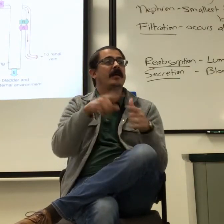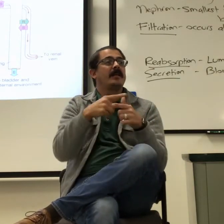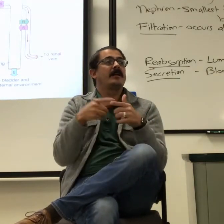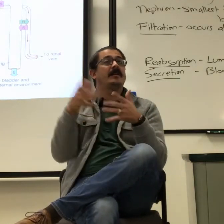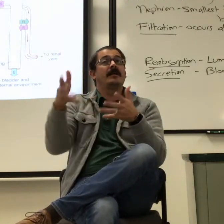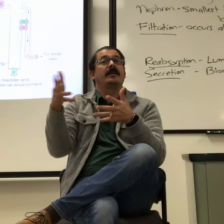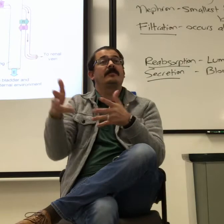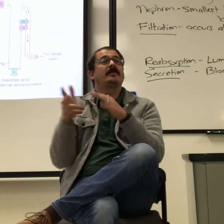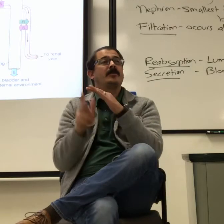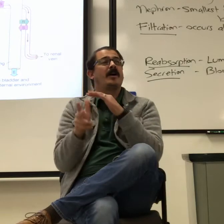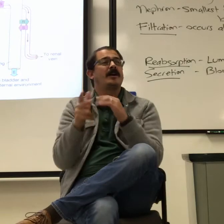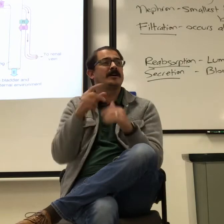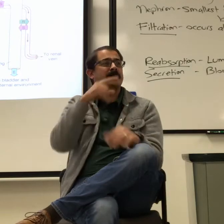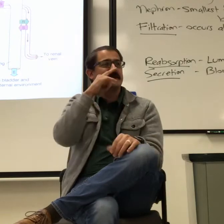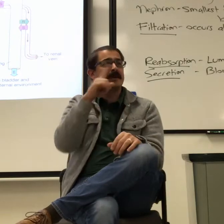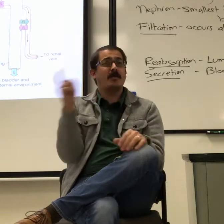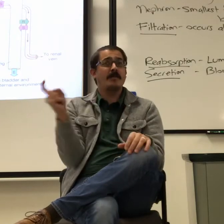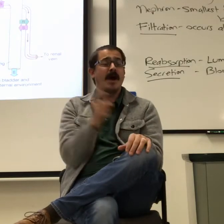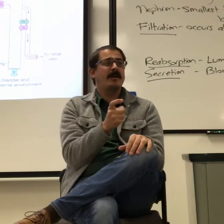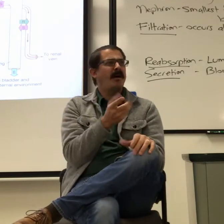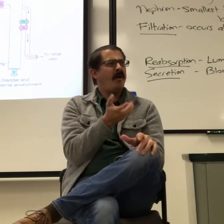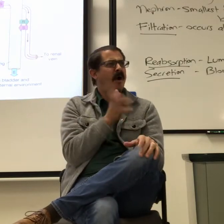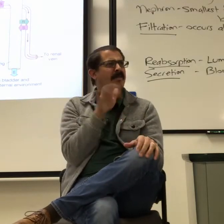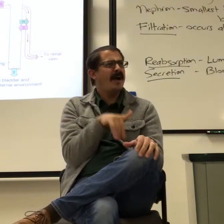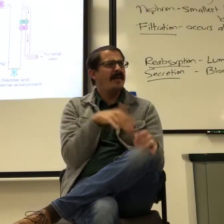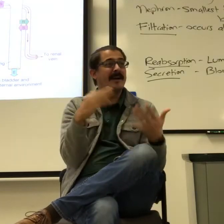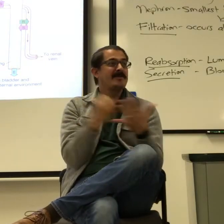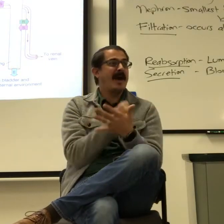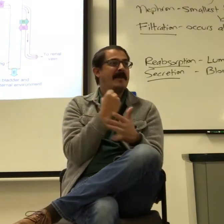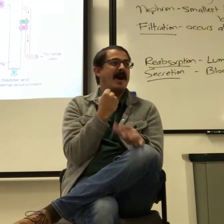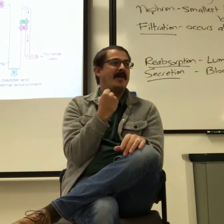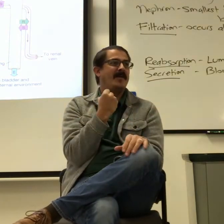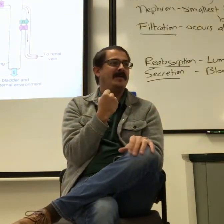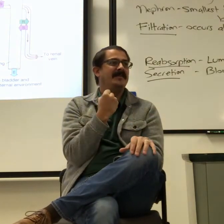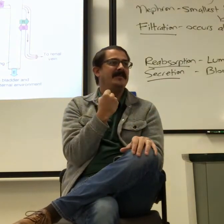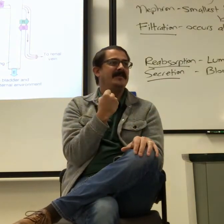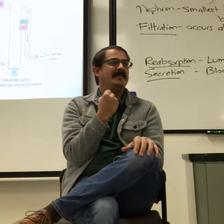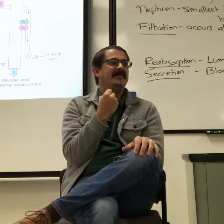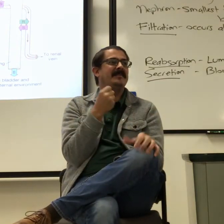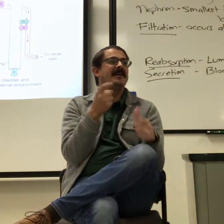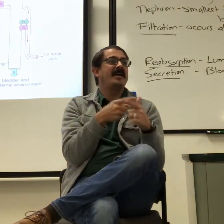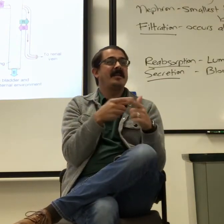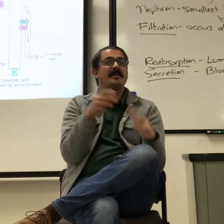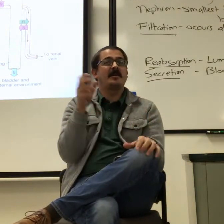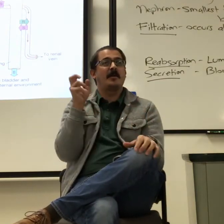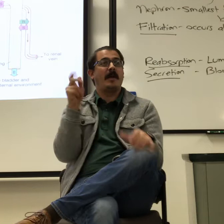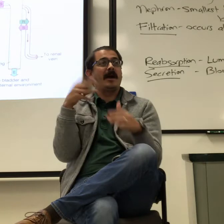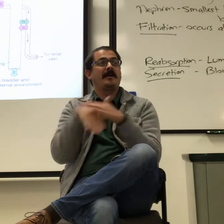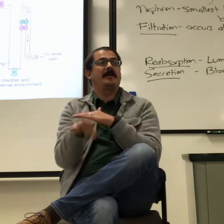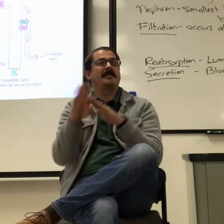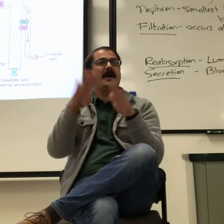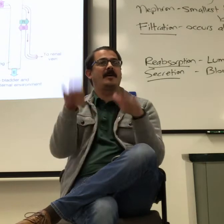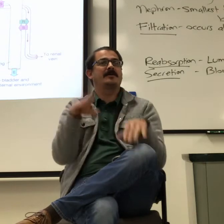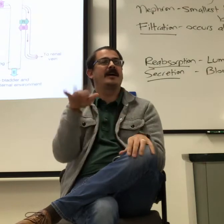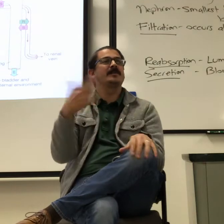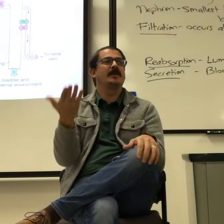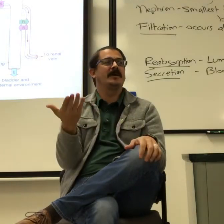people walk past and my kids say, hey, I want that, and they grab it out and they take it back into the house. What does that